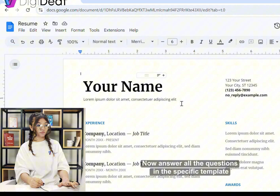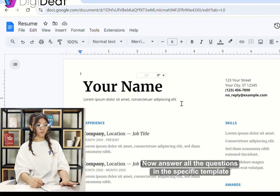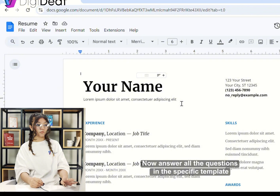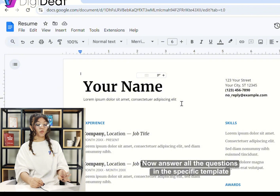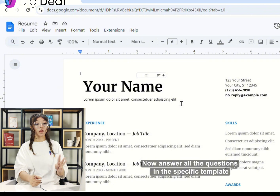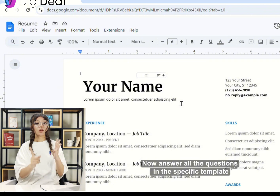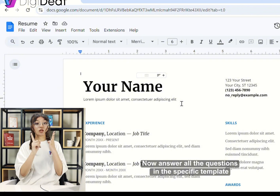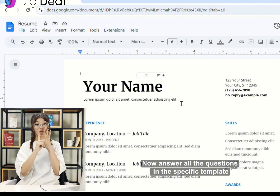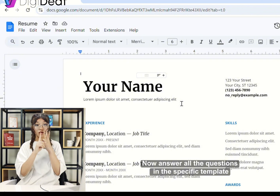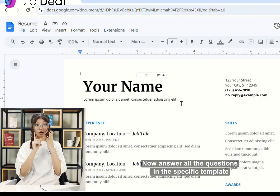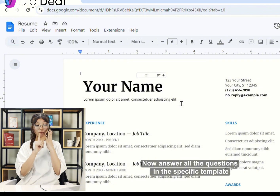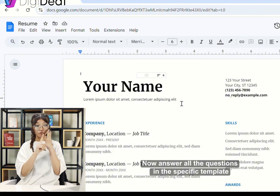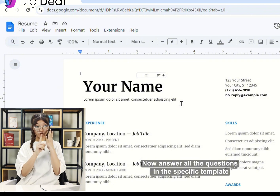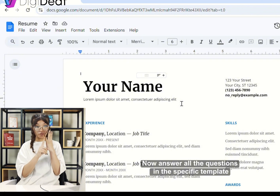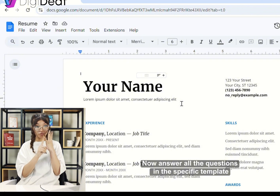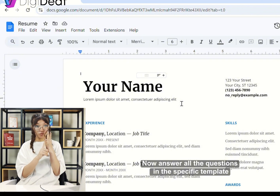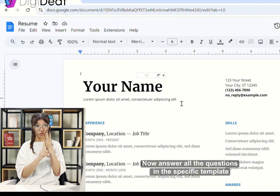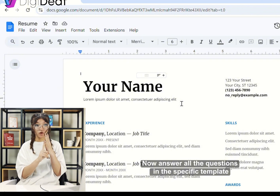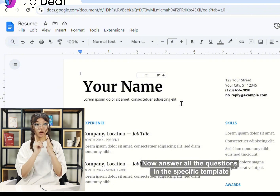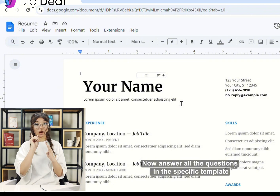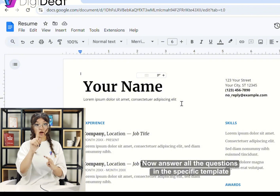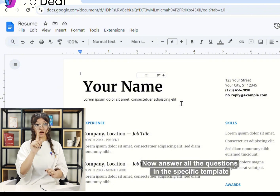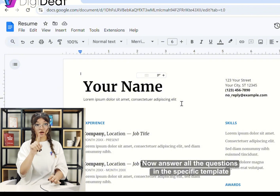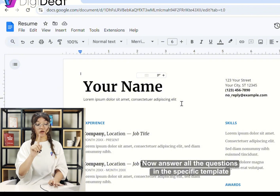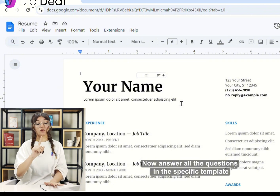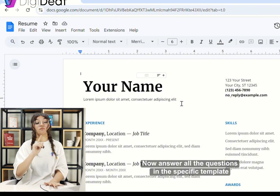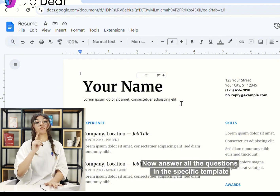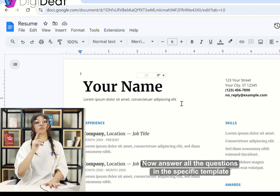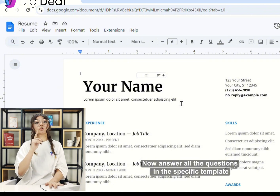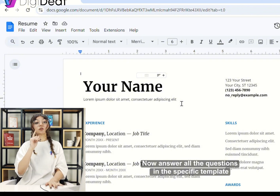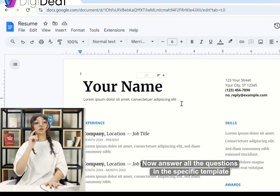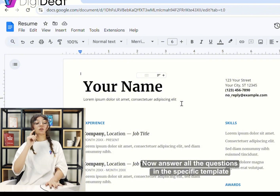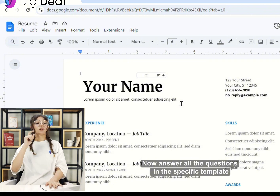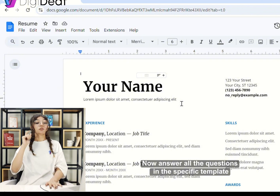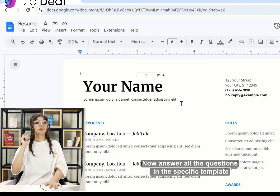Step number 4. Now answer all the questions in the specific template.